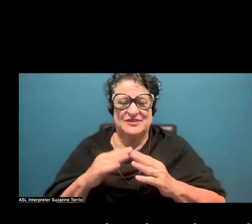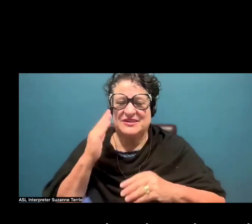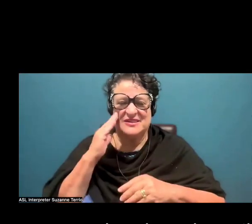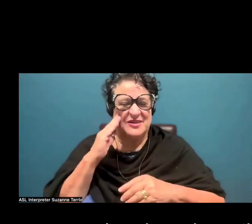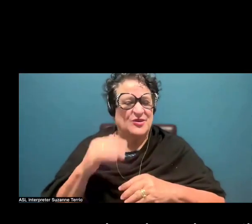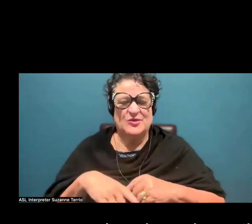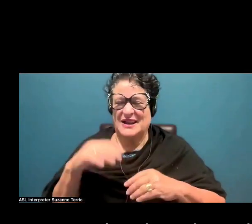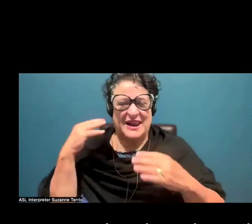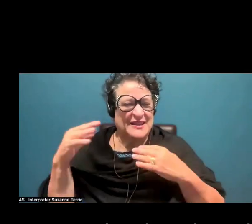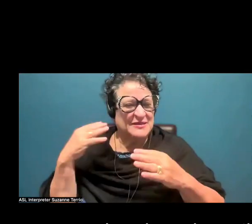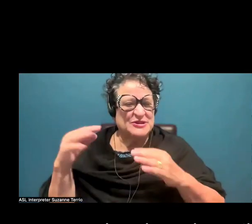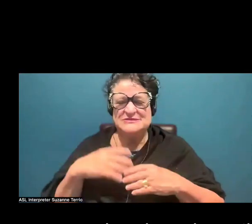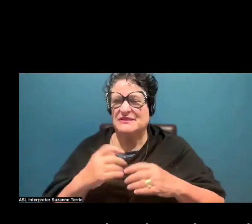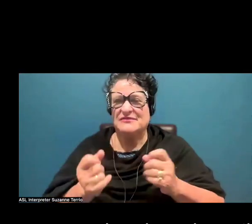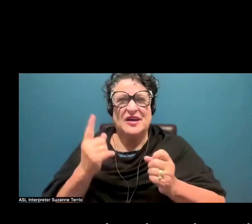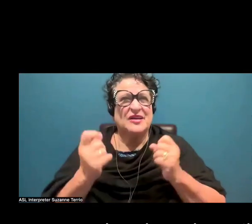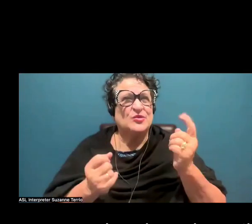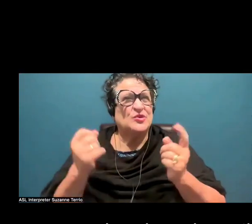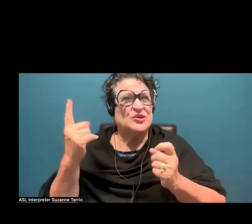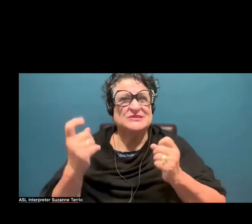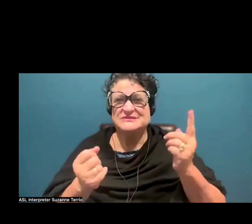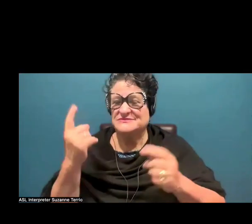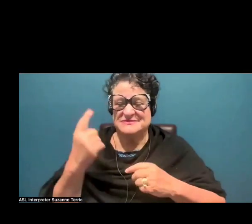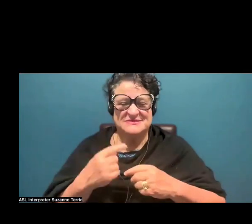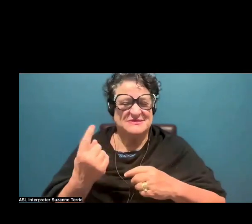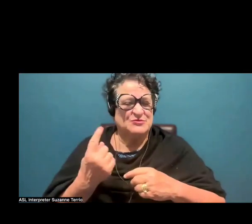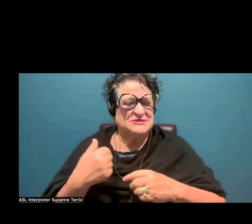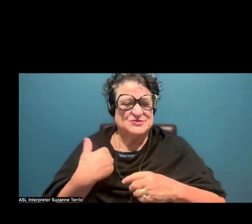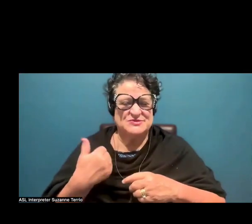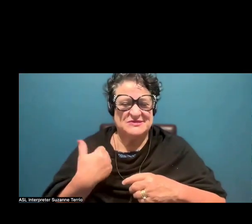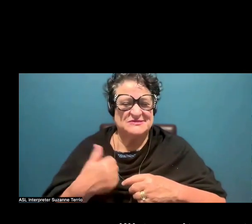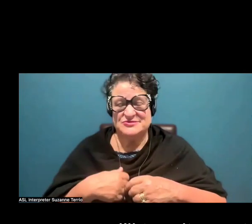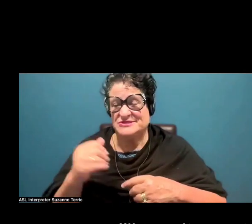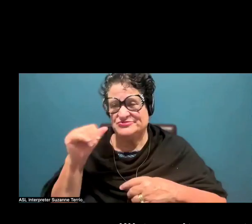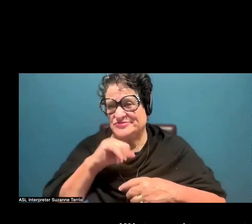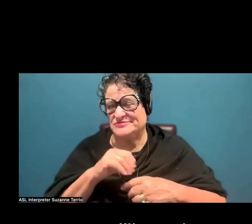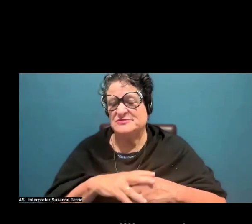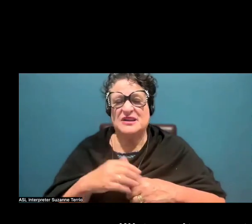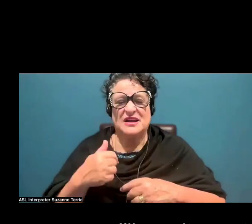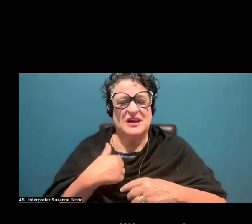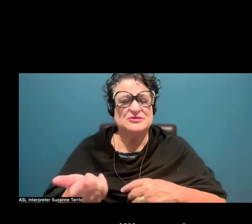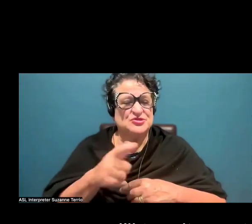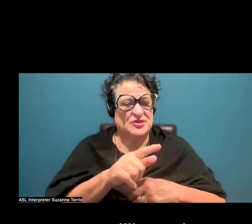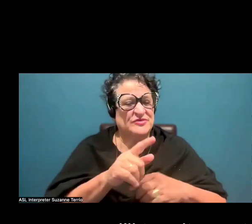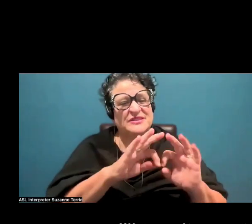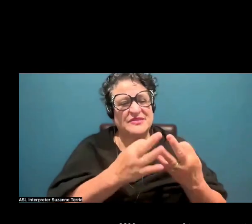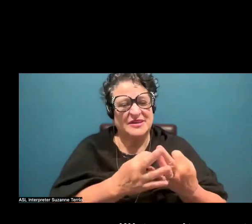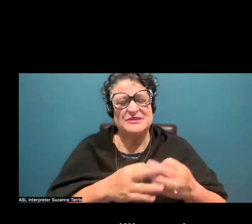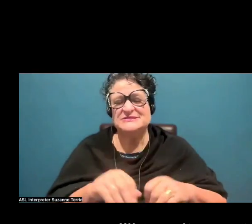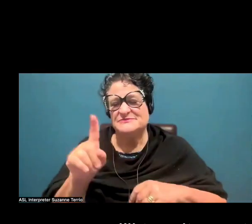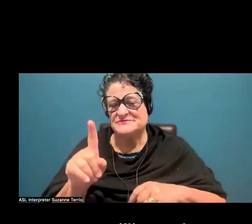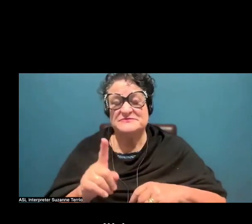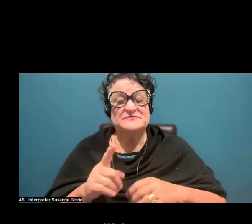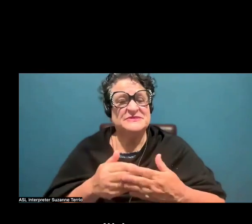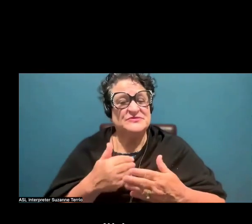on the lake shore and fireworks set off by someone too young to be that drunk. I'll turn it over to the families in just a minute, but before